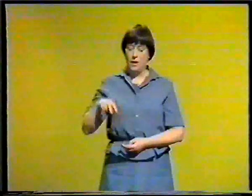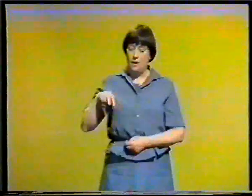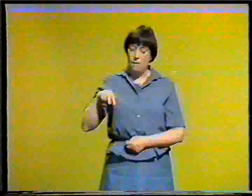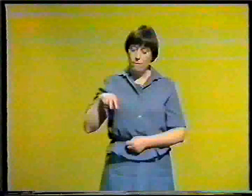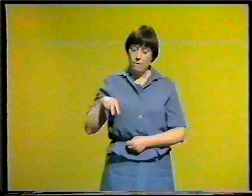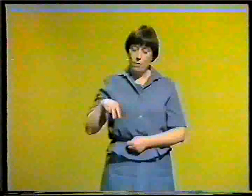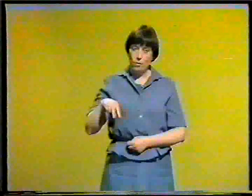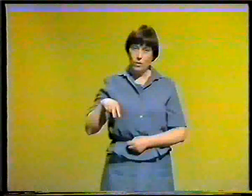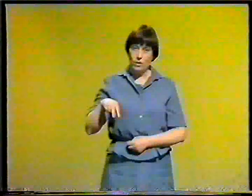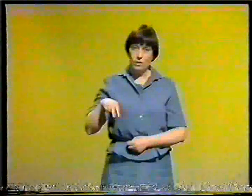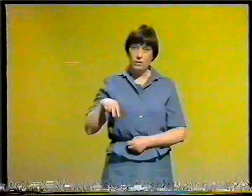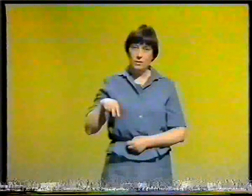Fork.